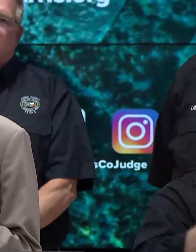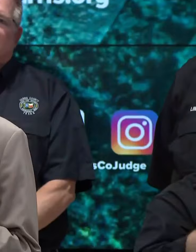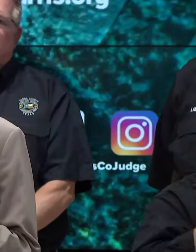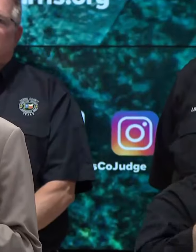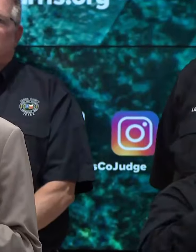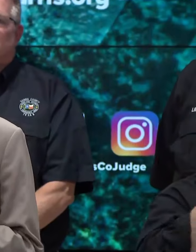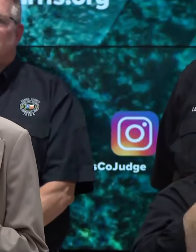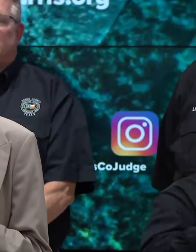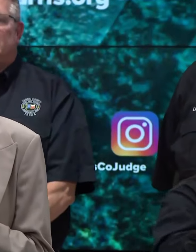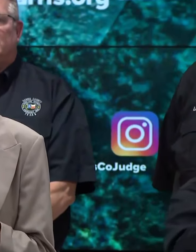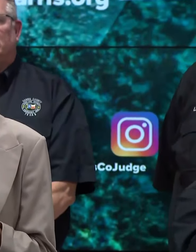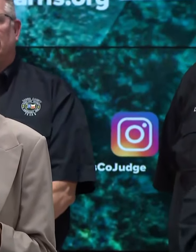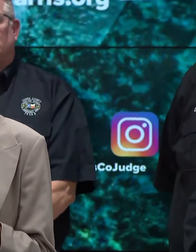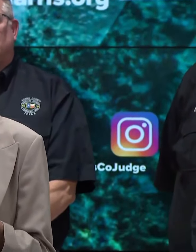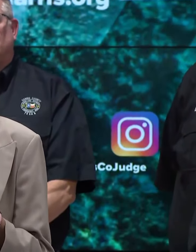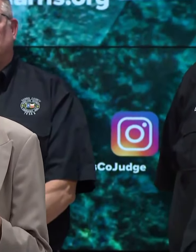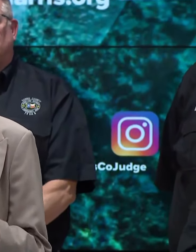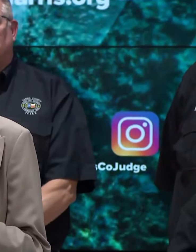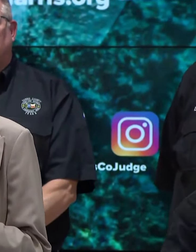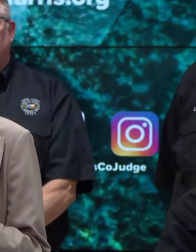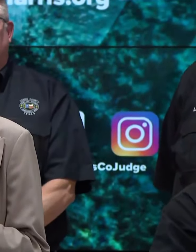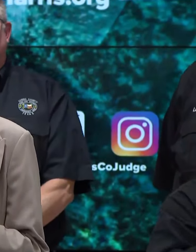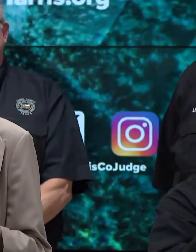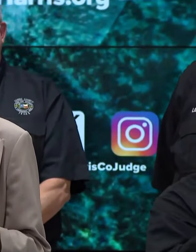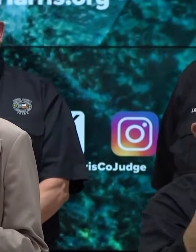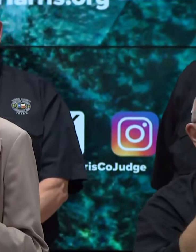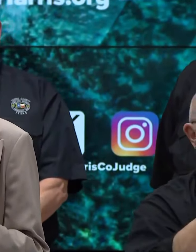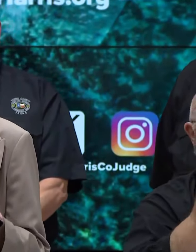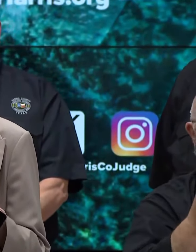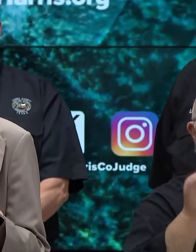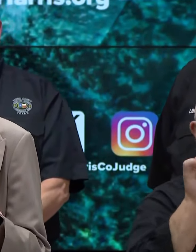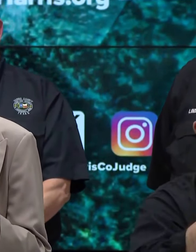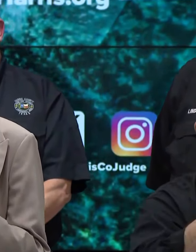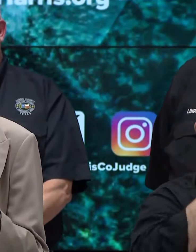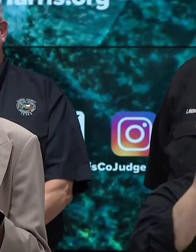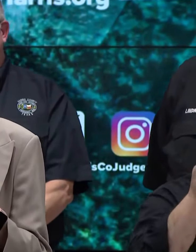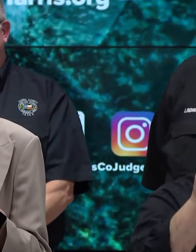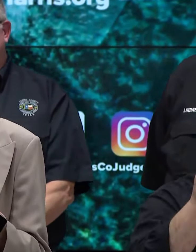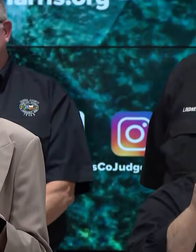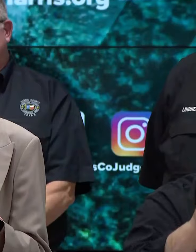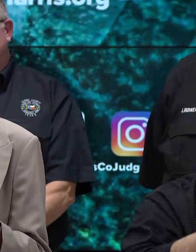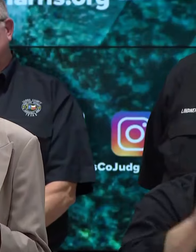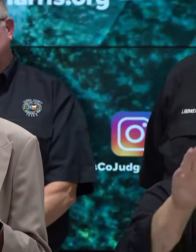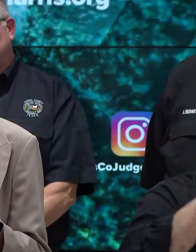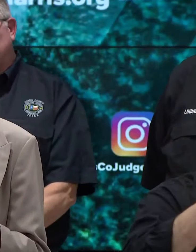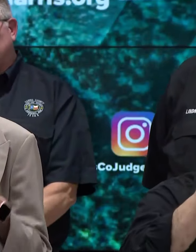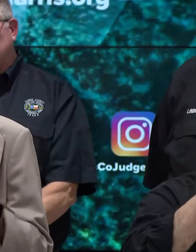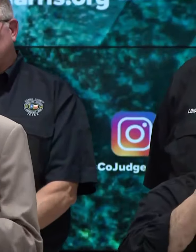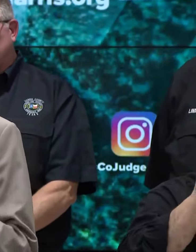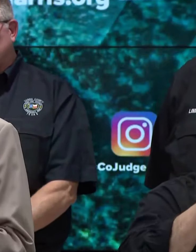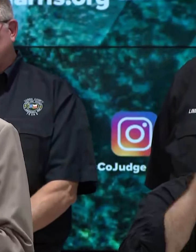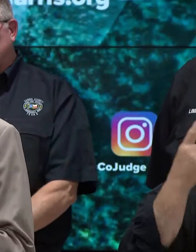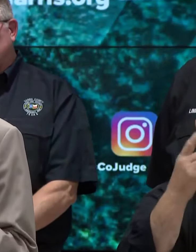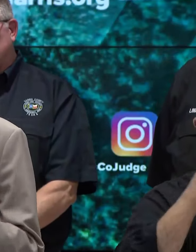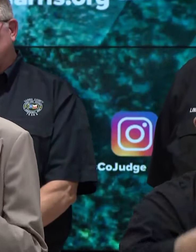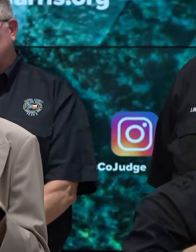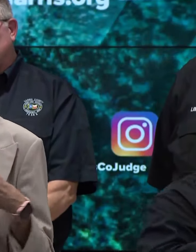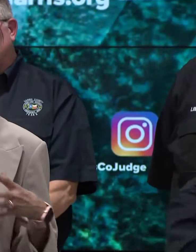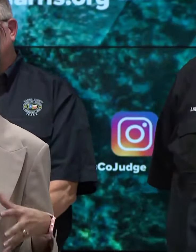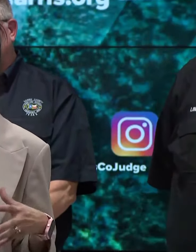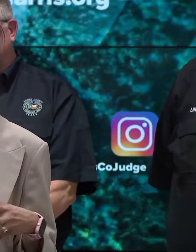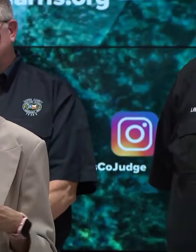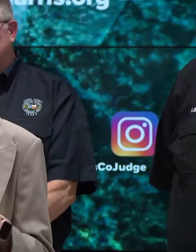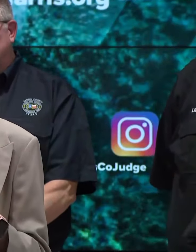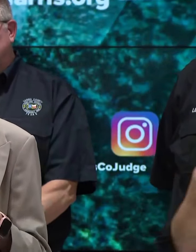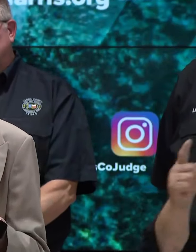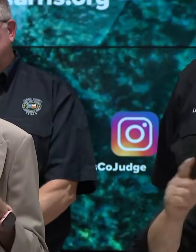during May as well. So there's a couple of numbers that are on that information. So one number is customers affected, and then the other